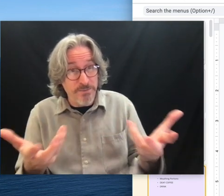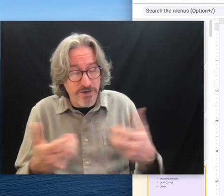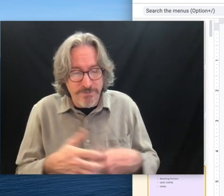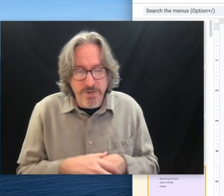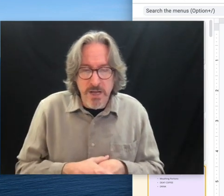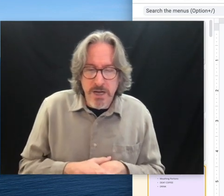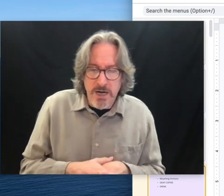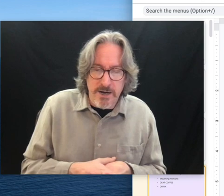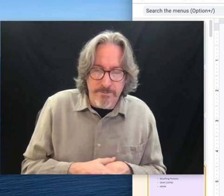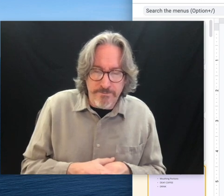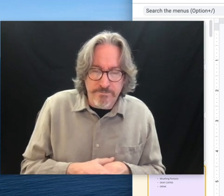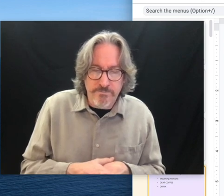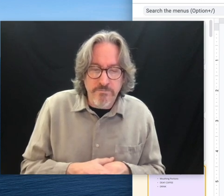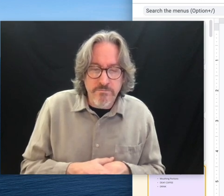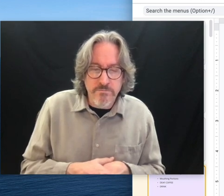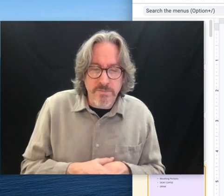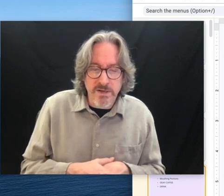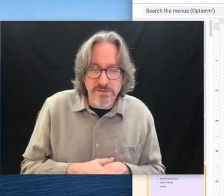in the community.